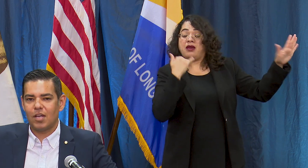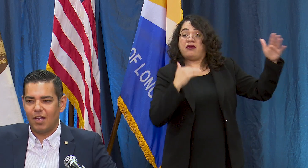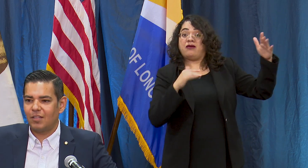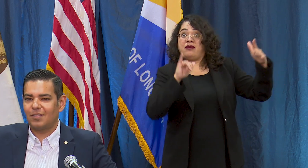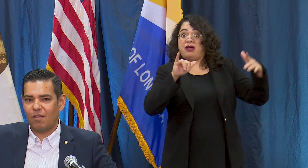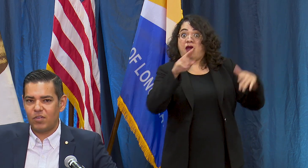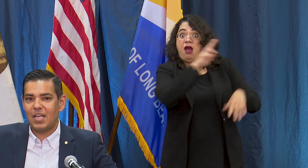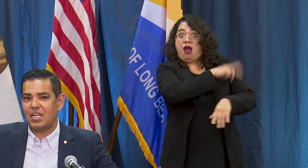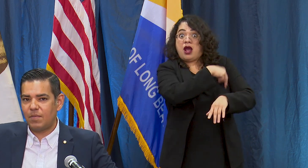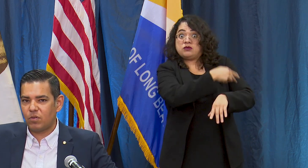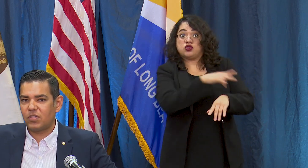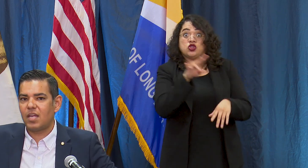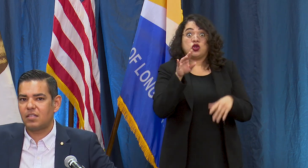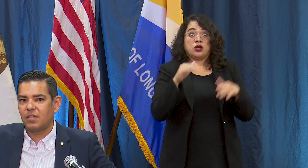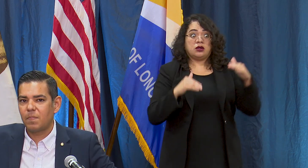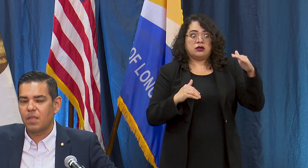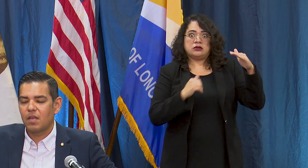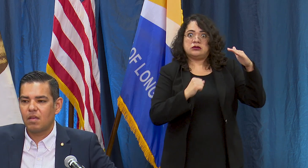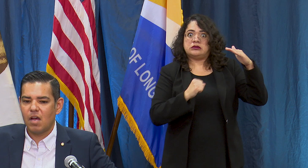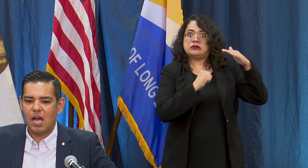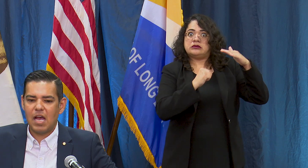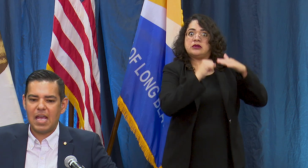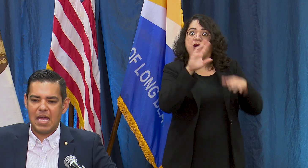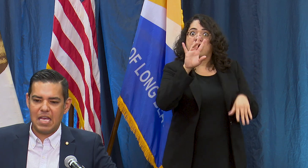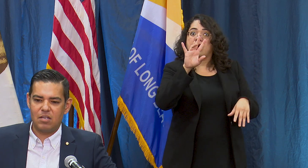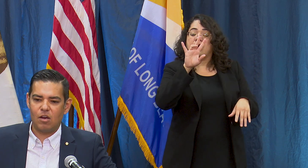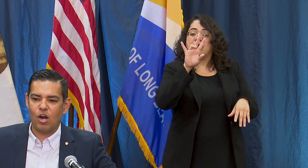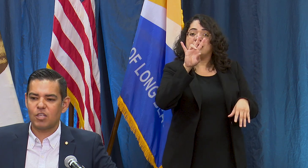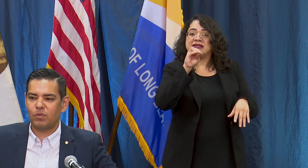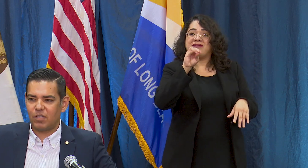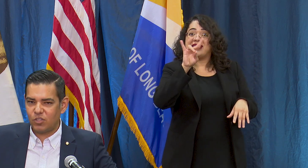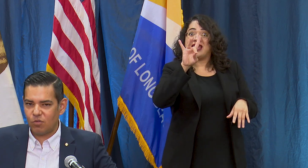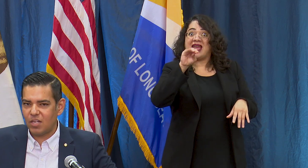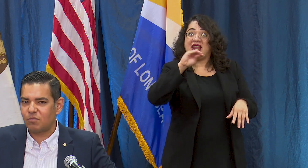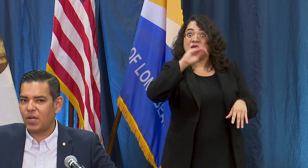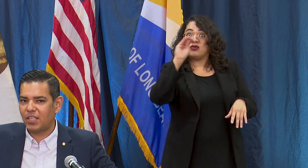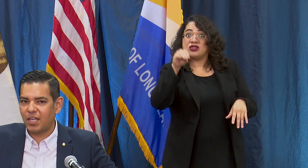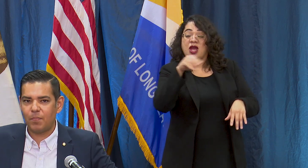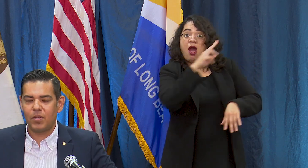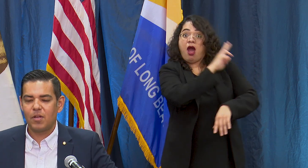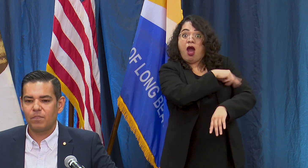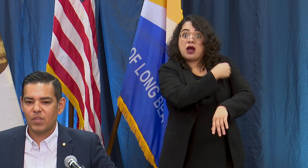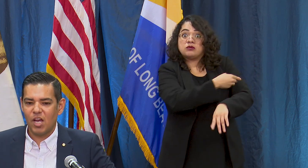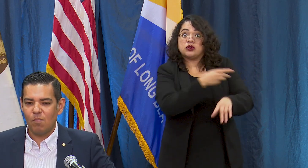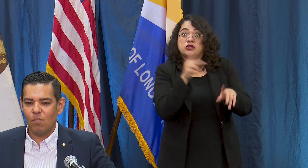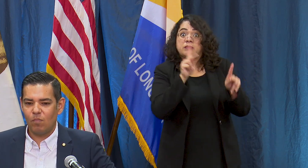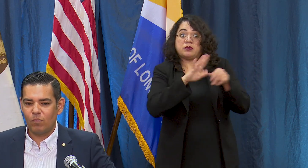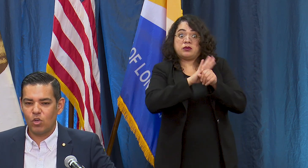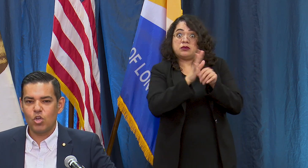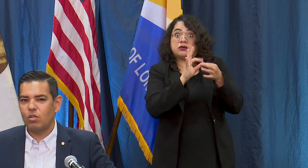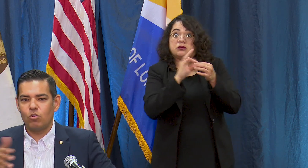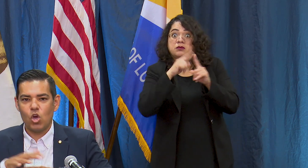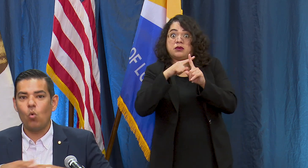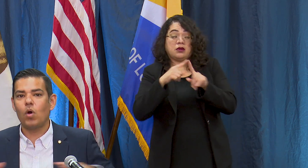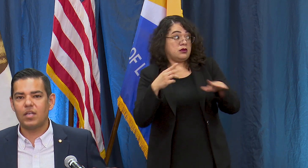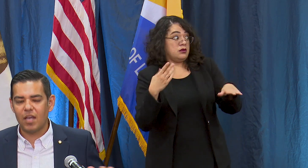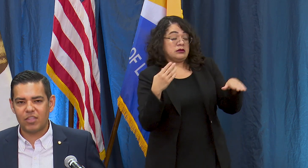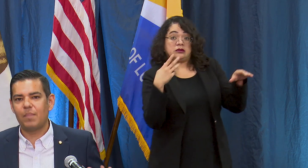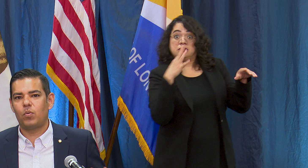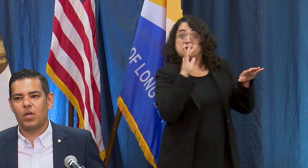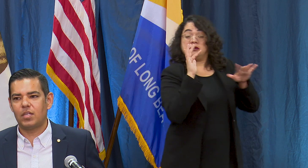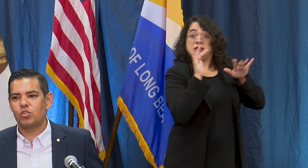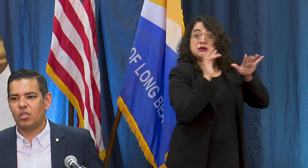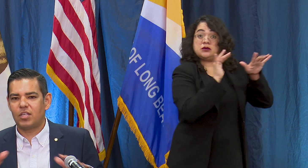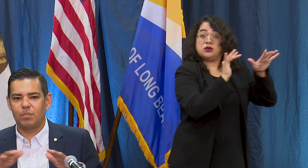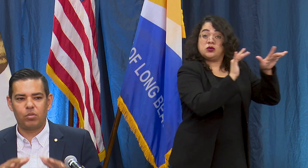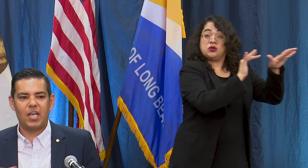closer to 70, 80%. And our hospitalization rate is spiking up. No one at